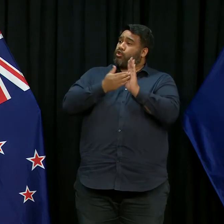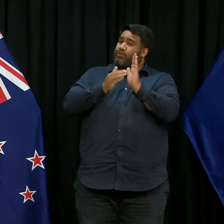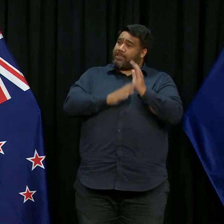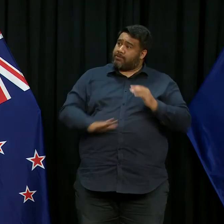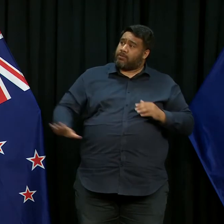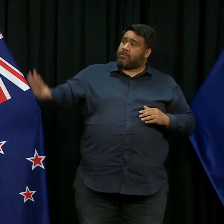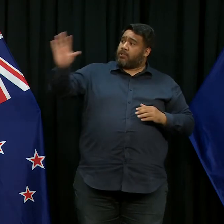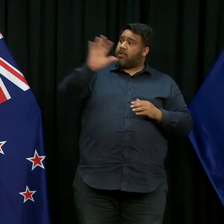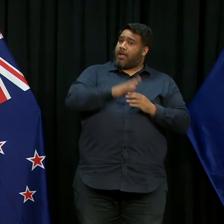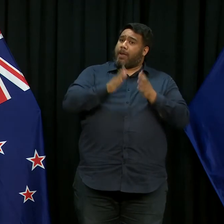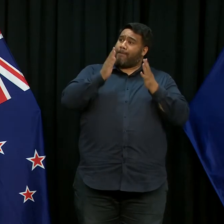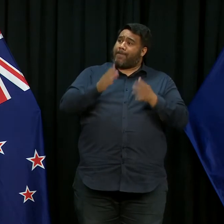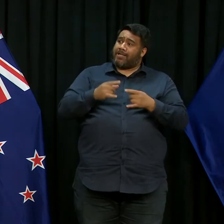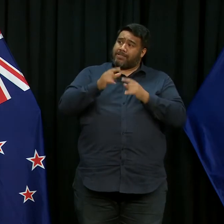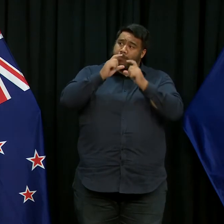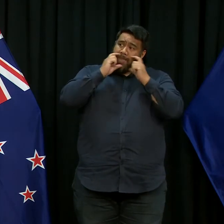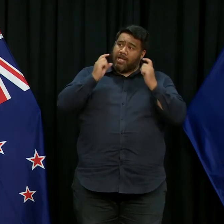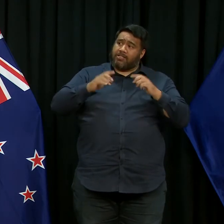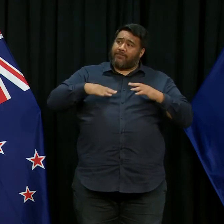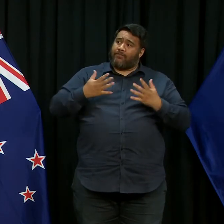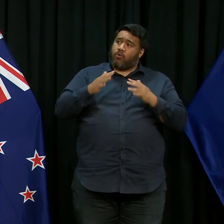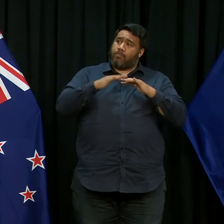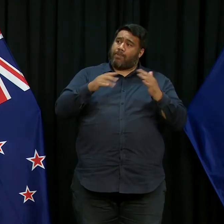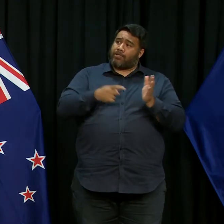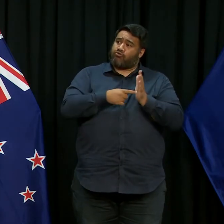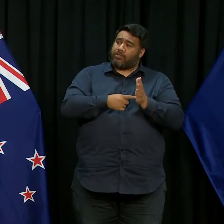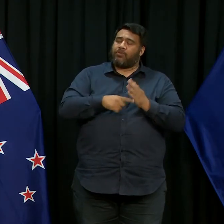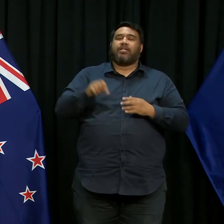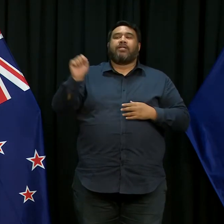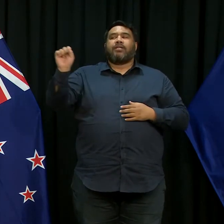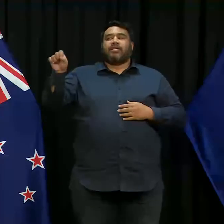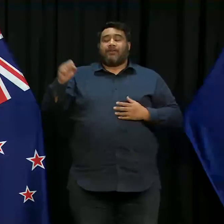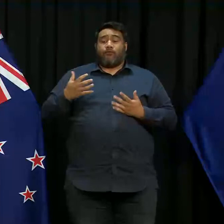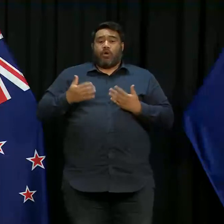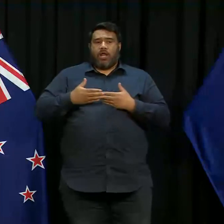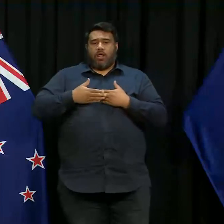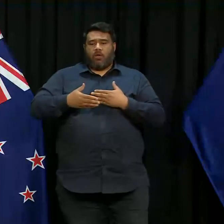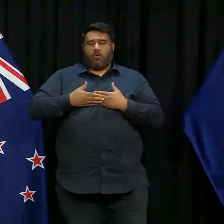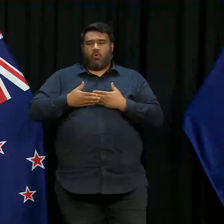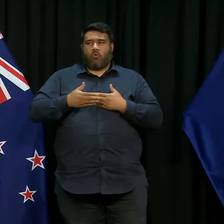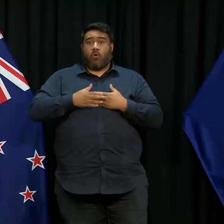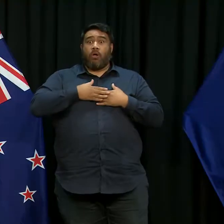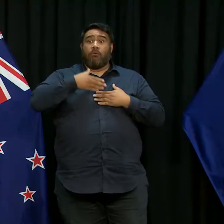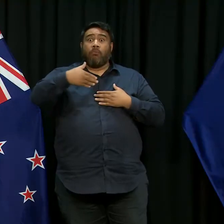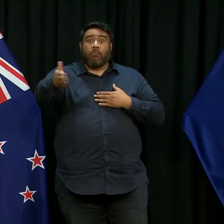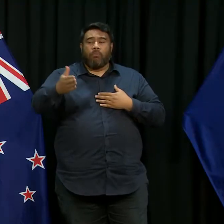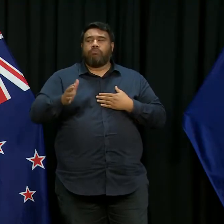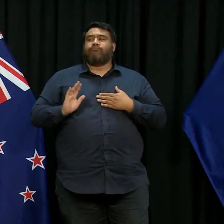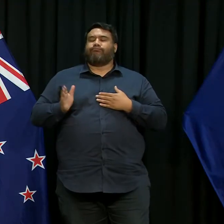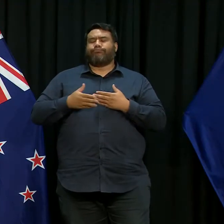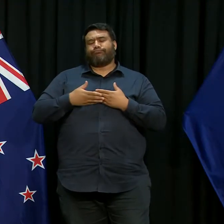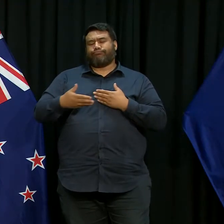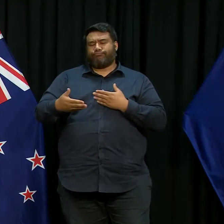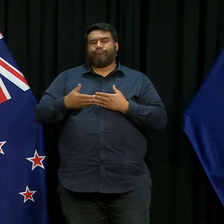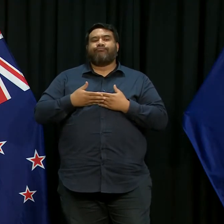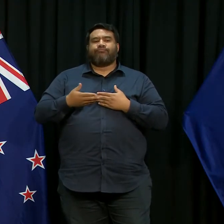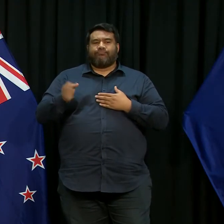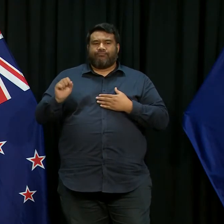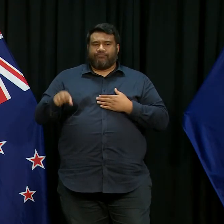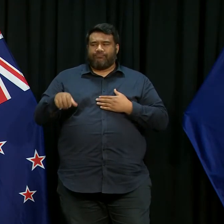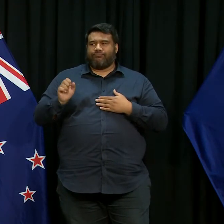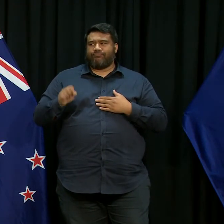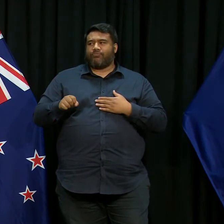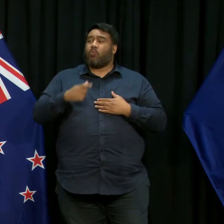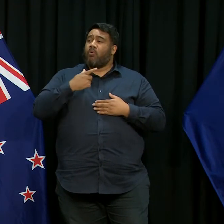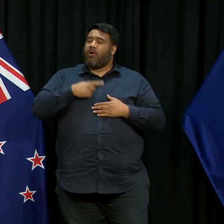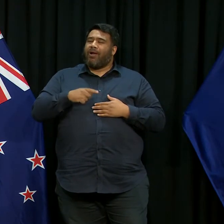now. We're keeping it in for now. We haven't made a decision about whether or not that's going to be a long-term decision, but for now we would like just